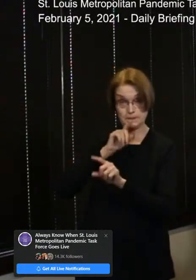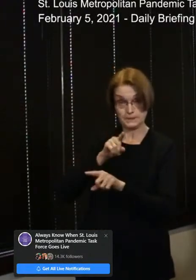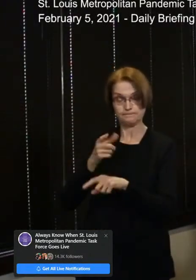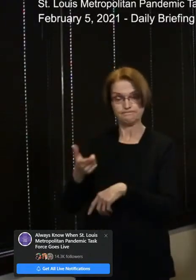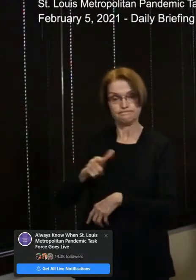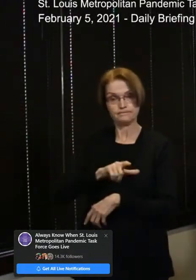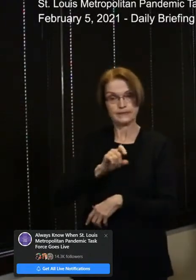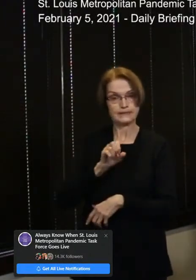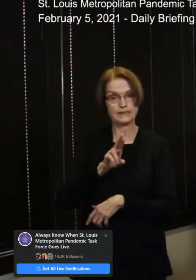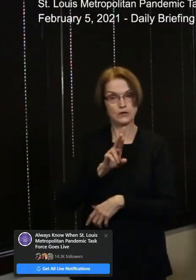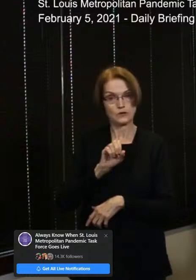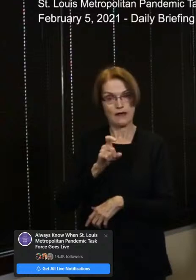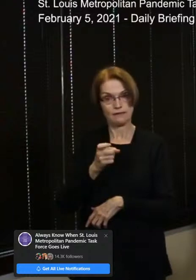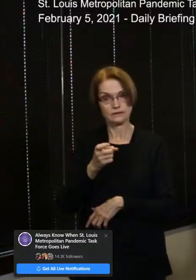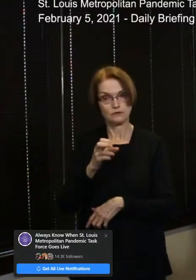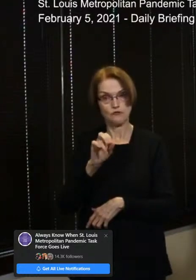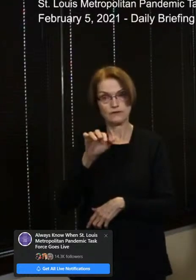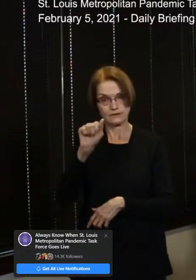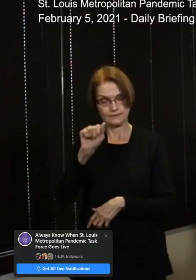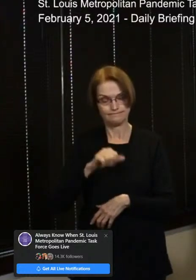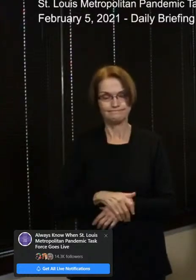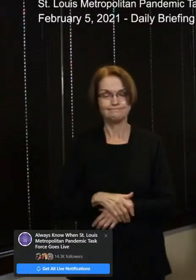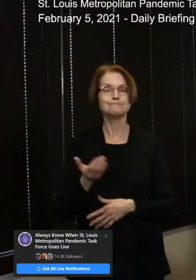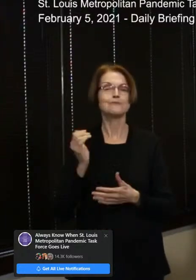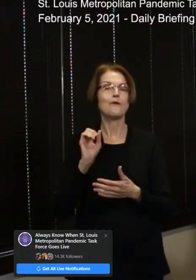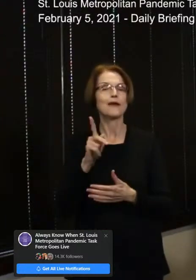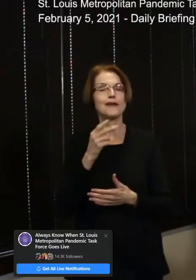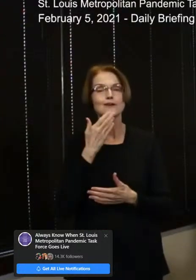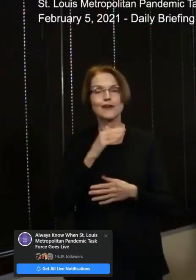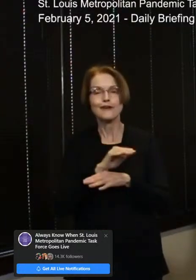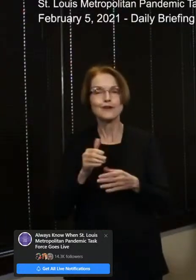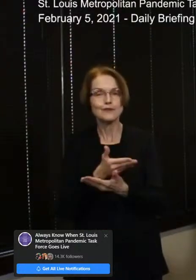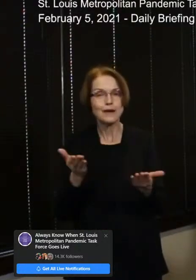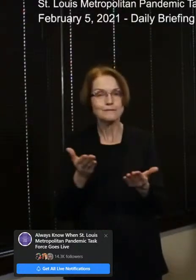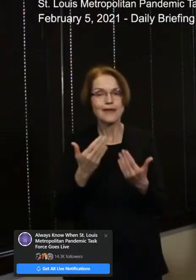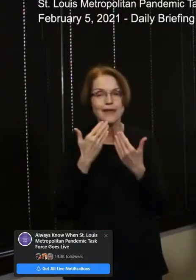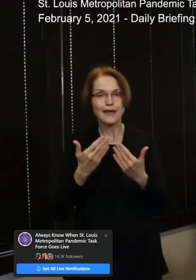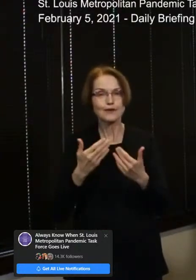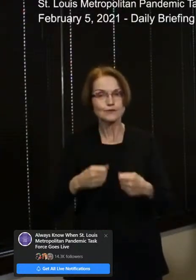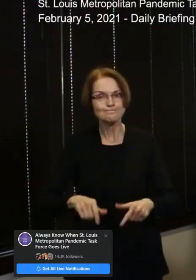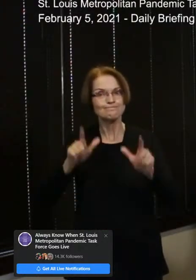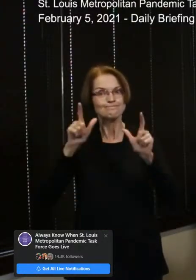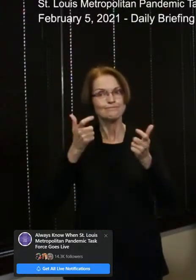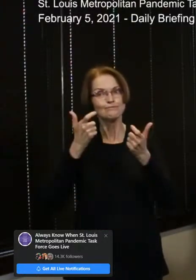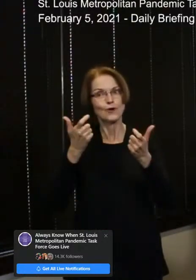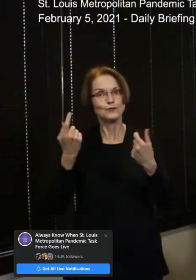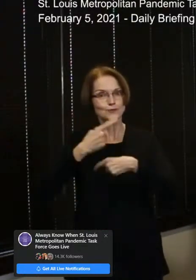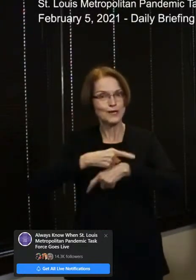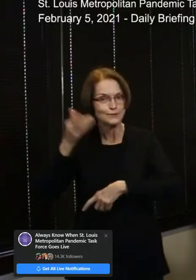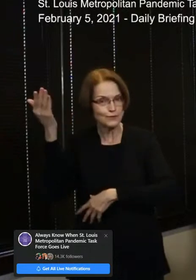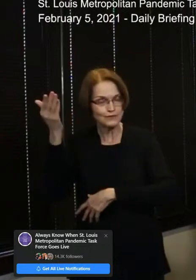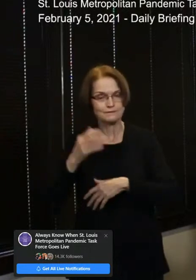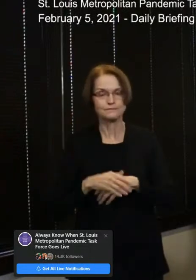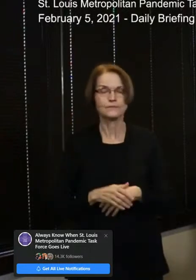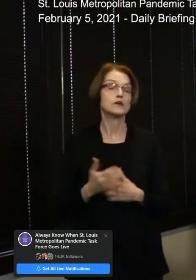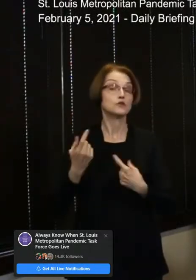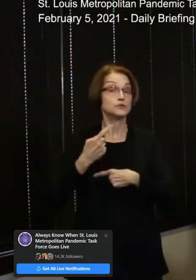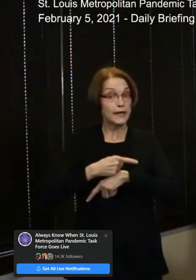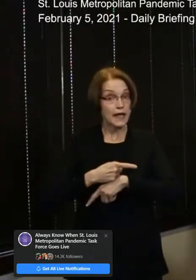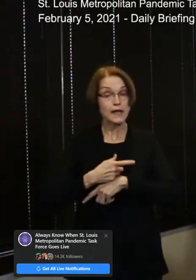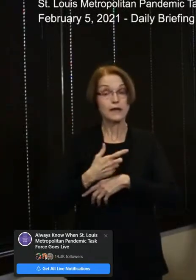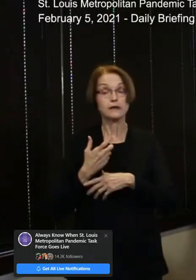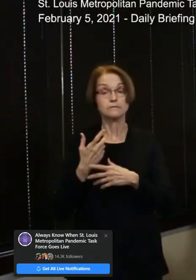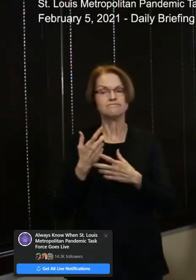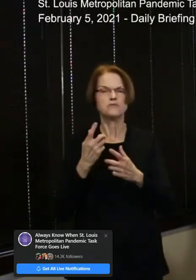over to Dr. Alex Garza. Okay, good afternoon, everybody, and thank you for joining us for today's briefing. Today, in addition